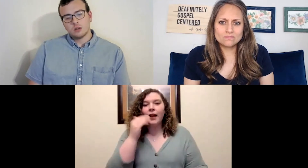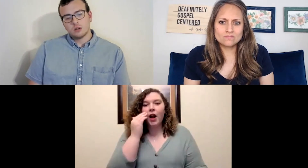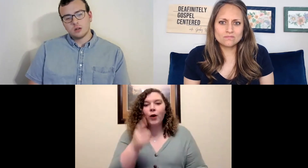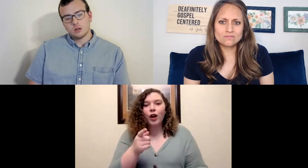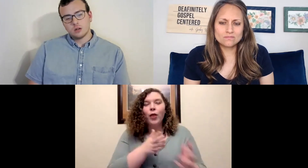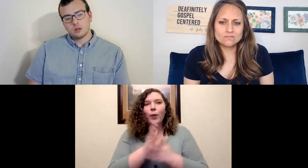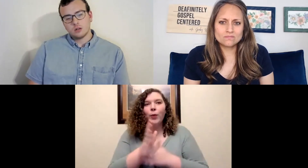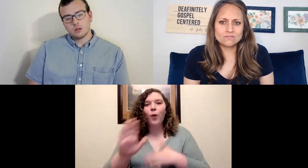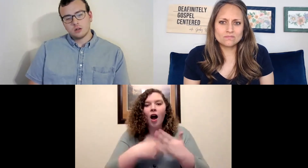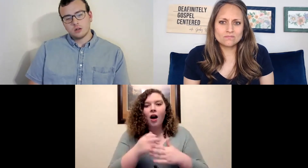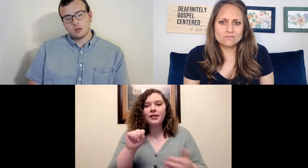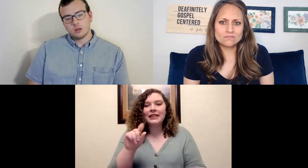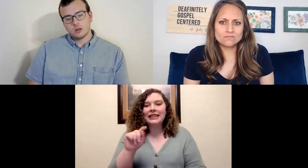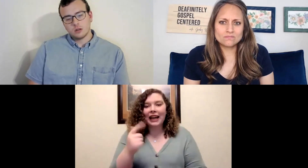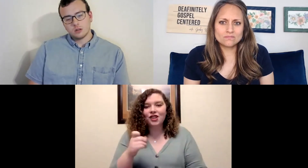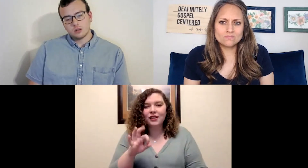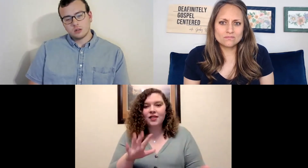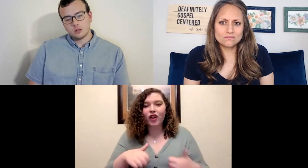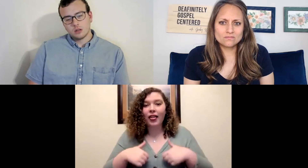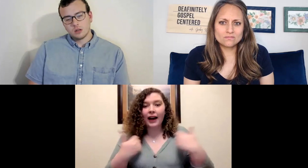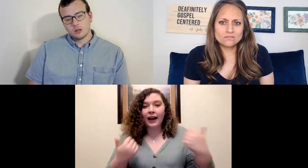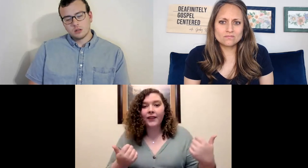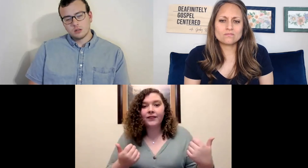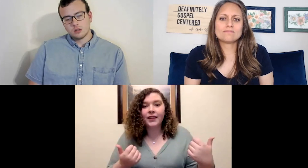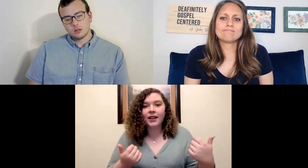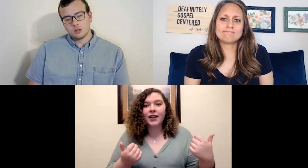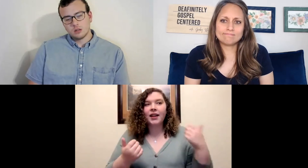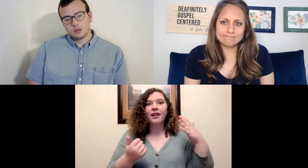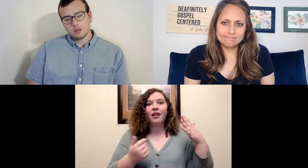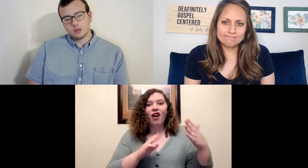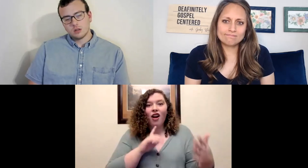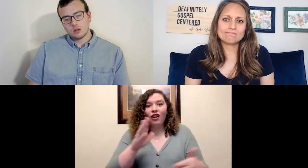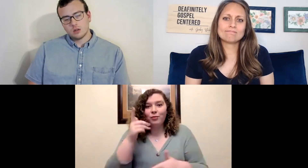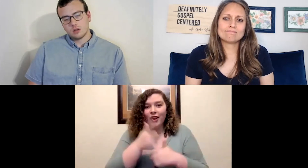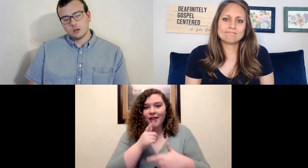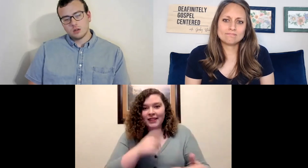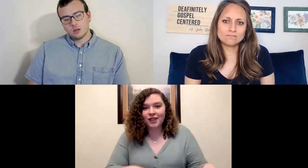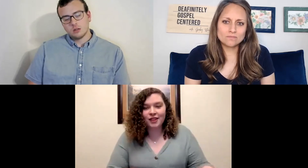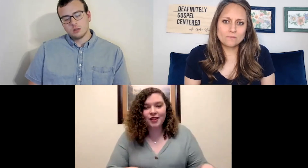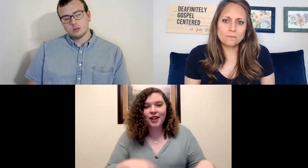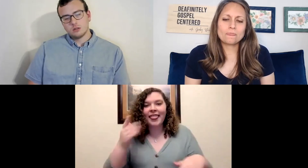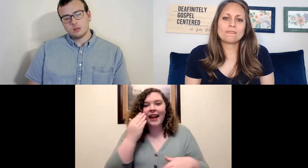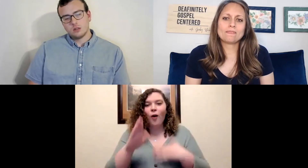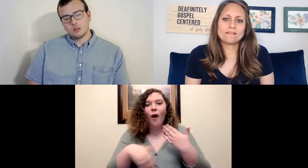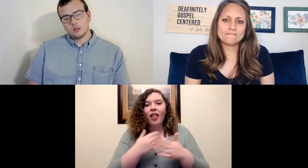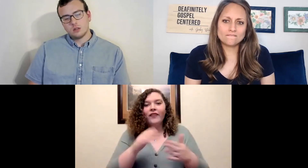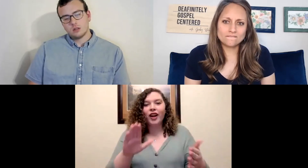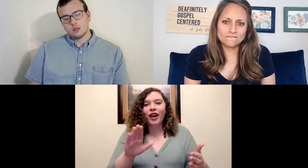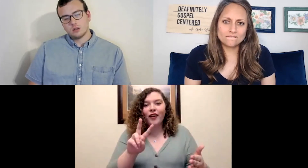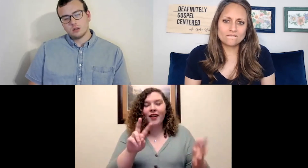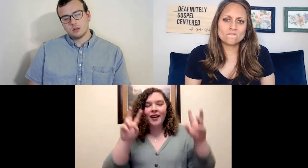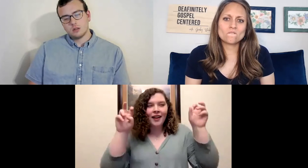earth, the only person that is going to see you through every stage of your life are